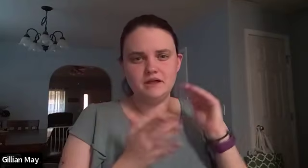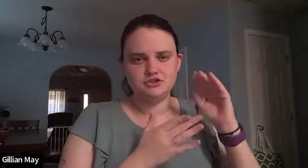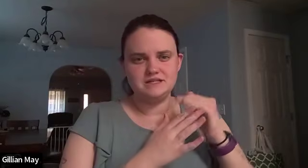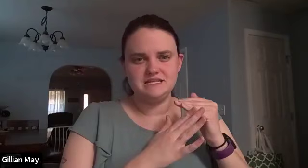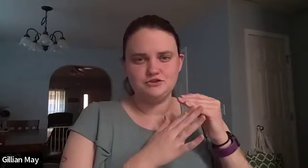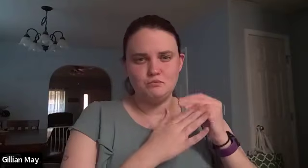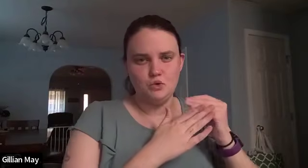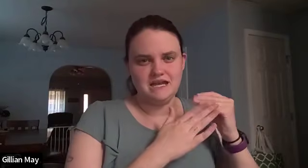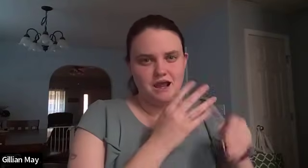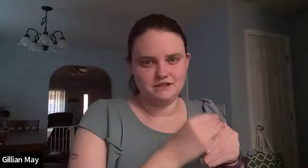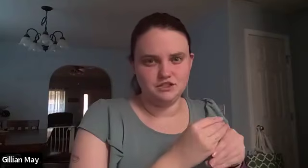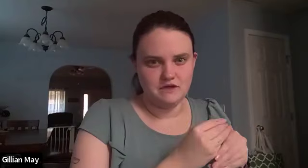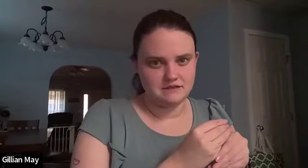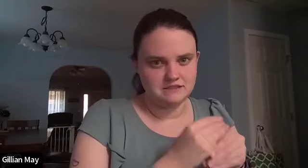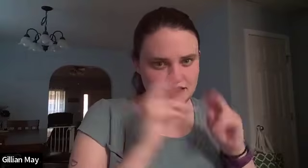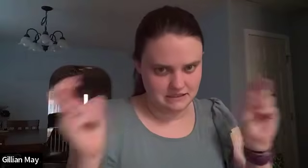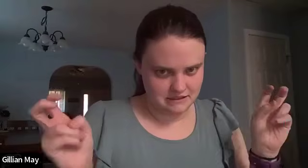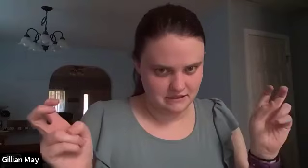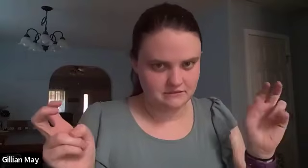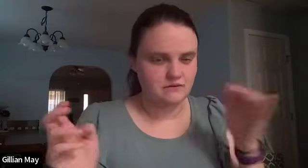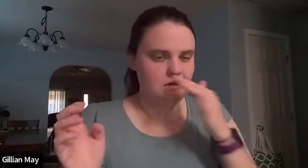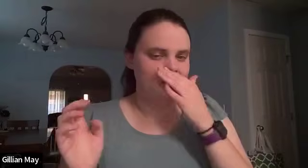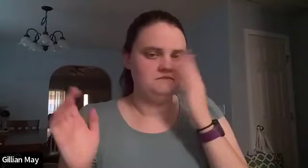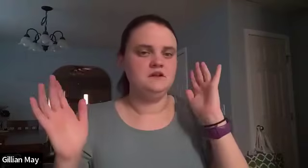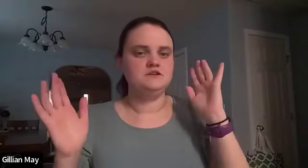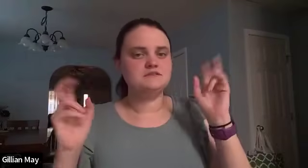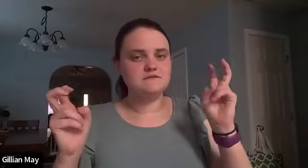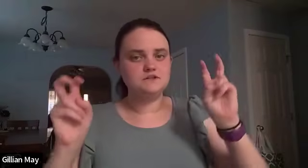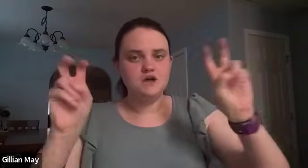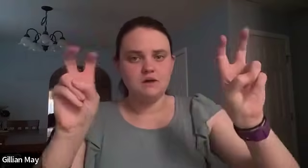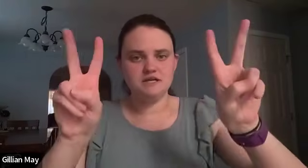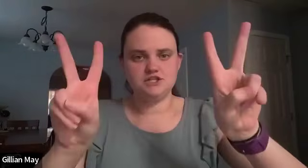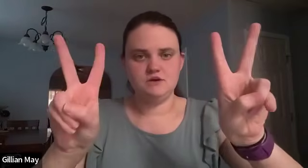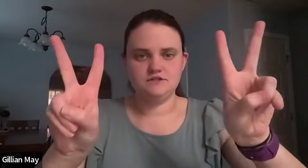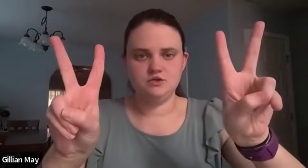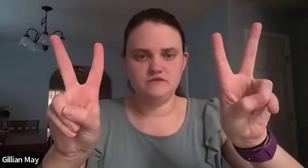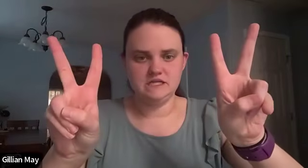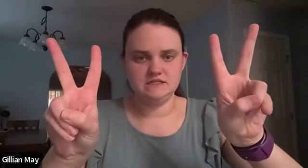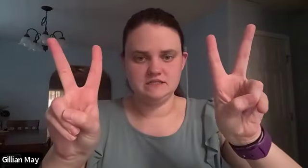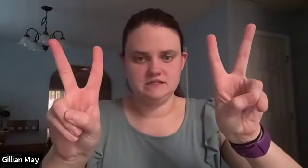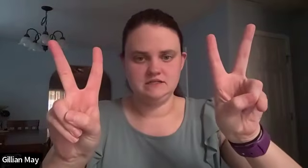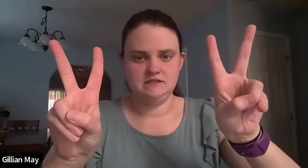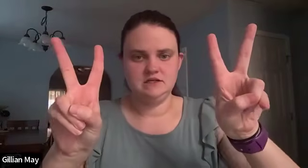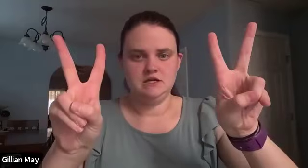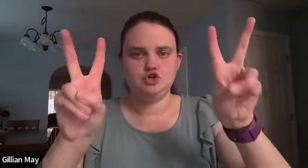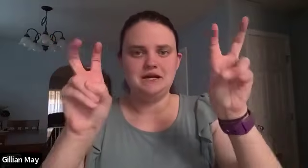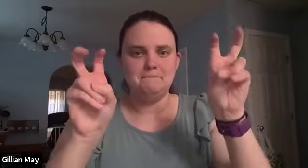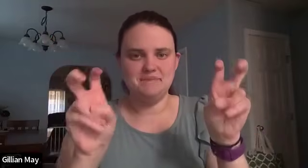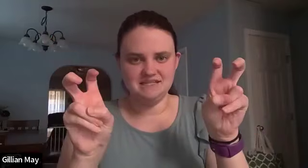I'm like trying to see if there's more to add to that sentencing. Okay. So the sign for topic is you have two V's. You're going to bend